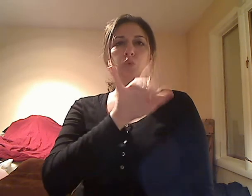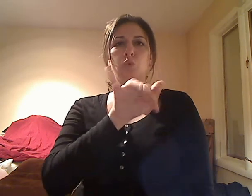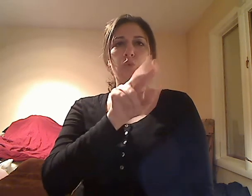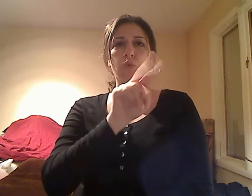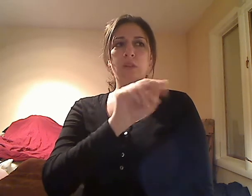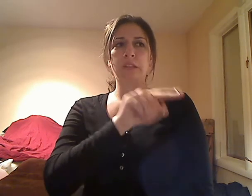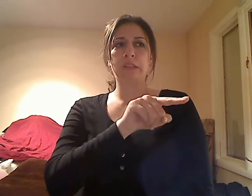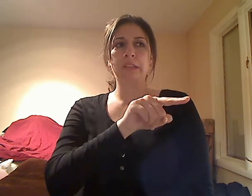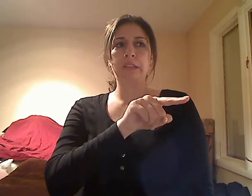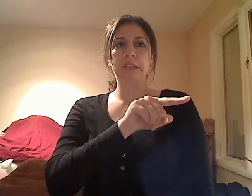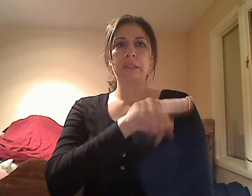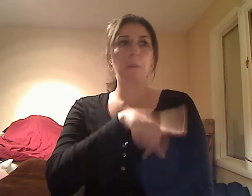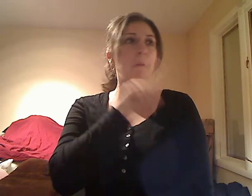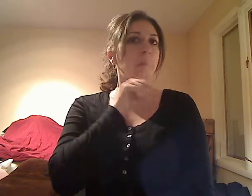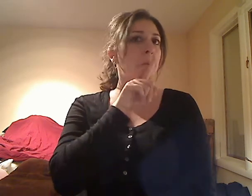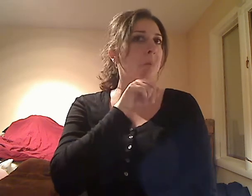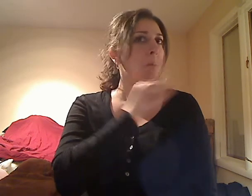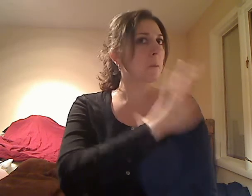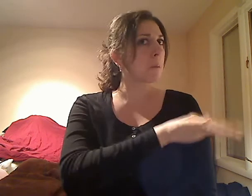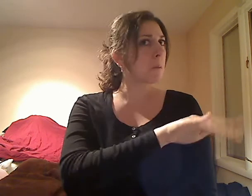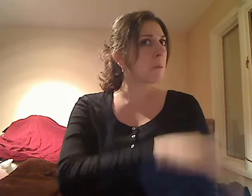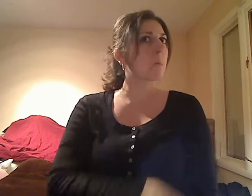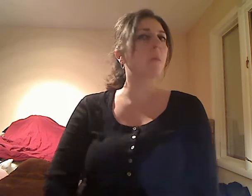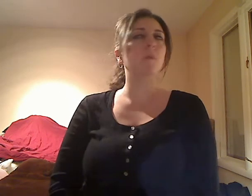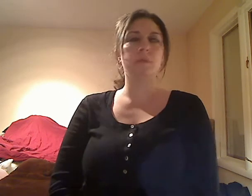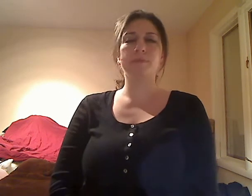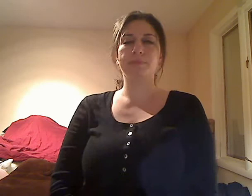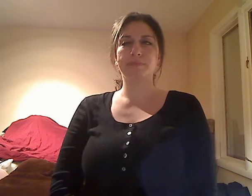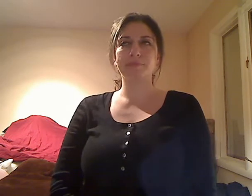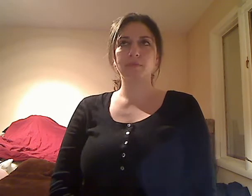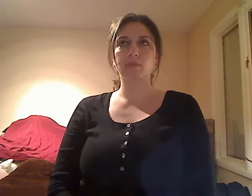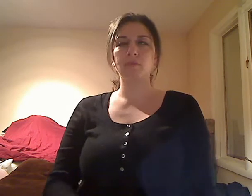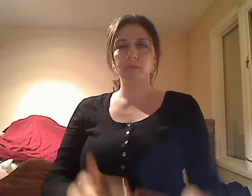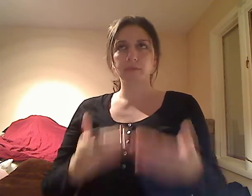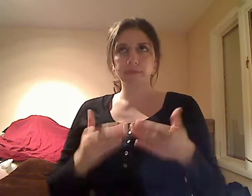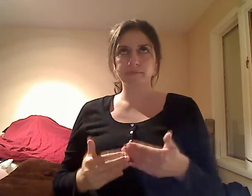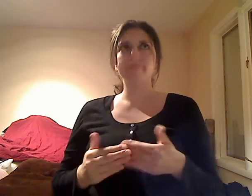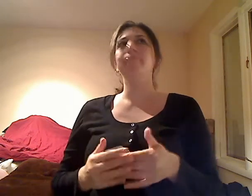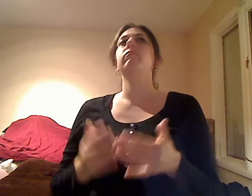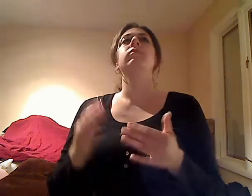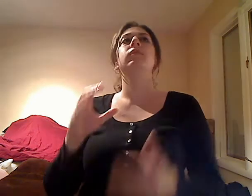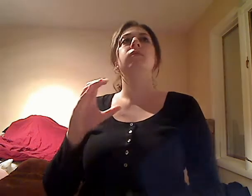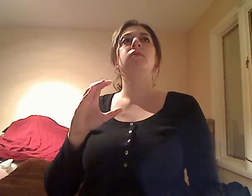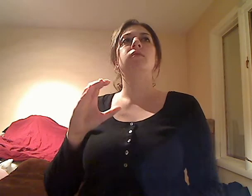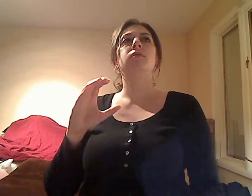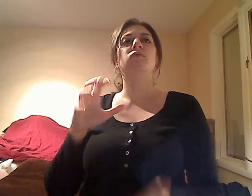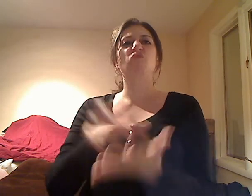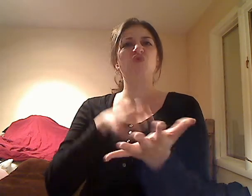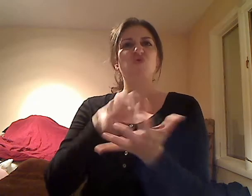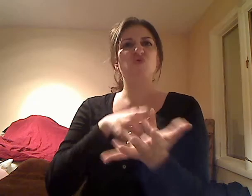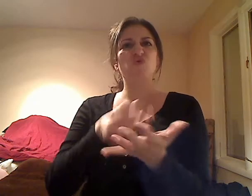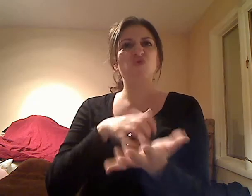Again, please. O-A-R-S-E. C-O-A-R-S-E. Your day of birth.